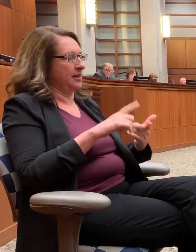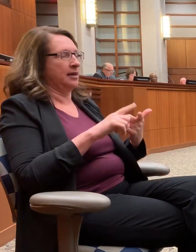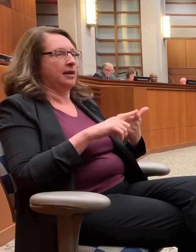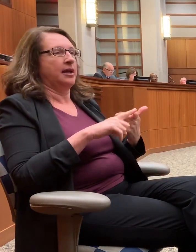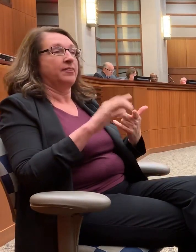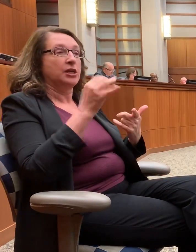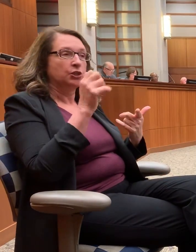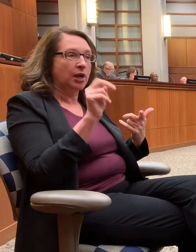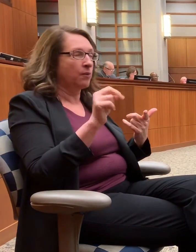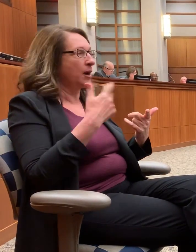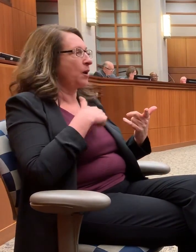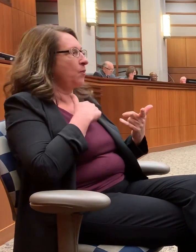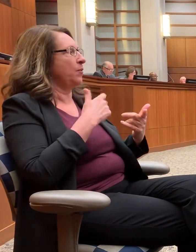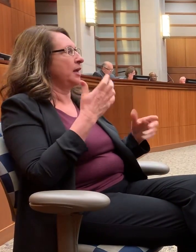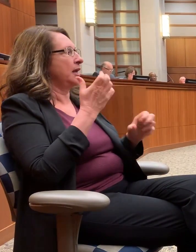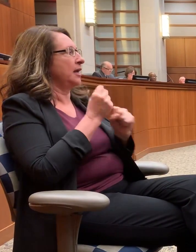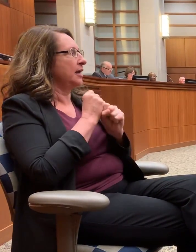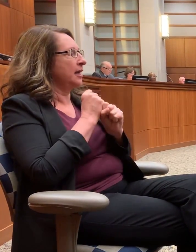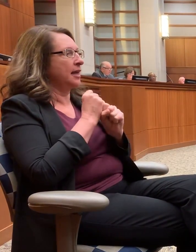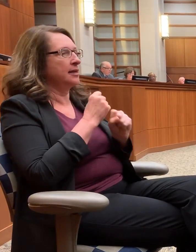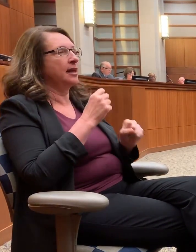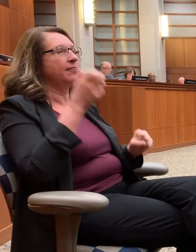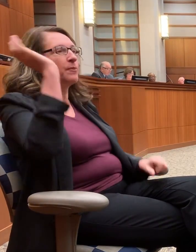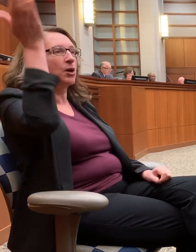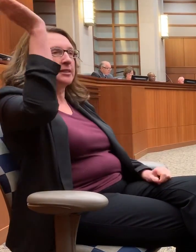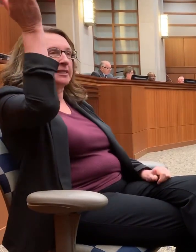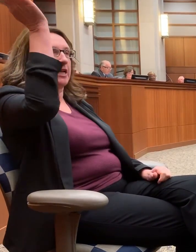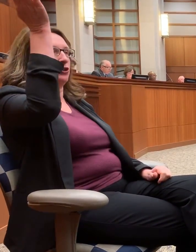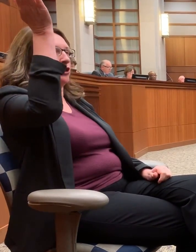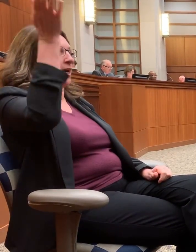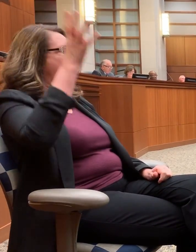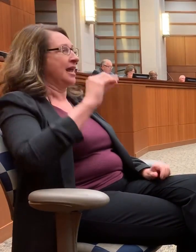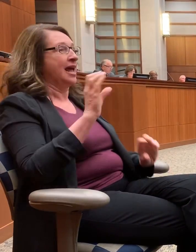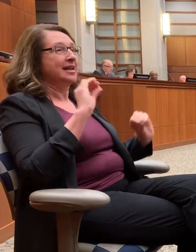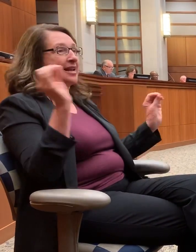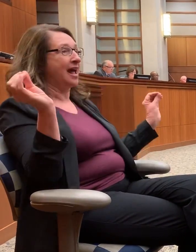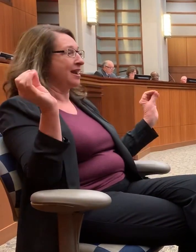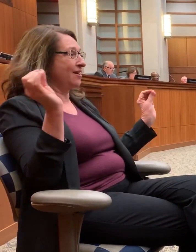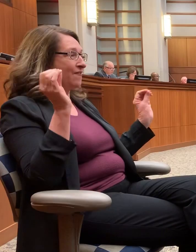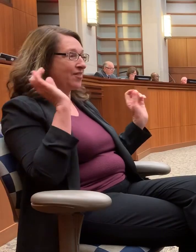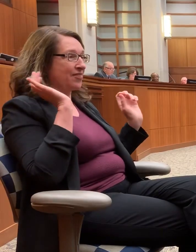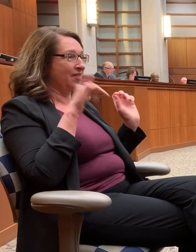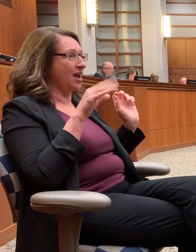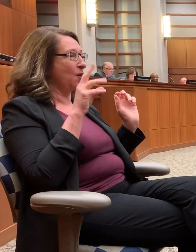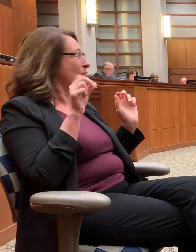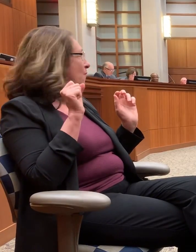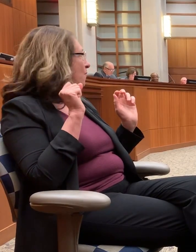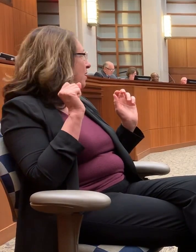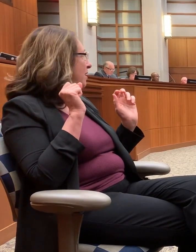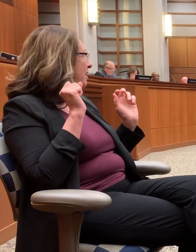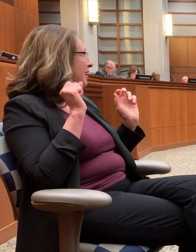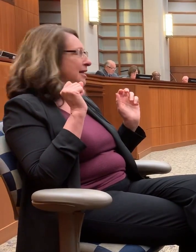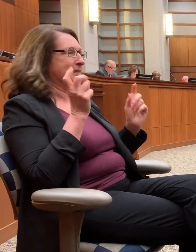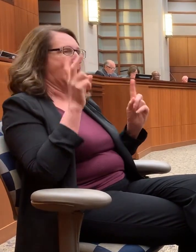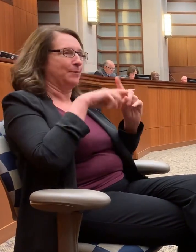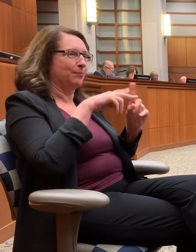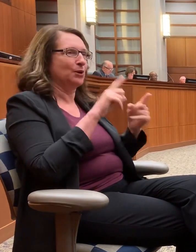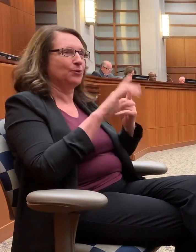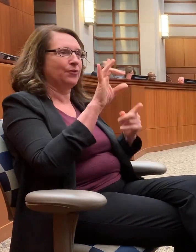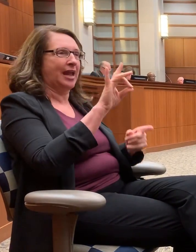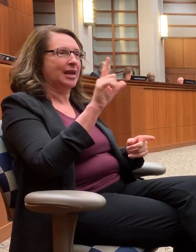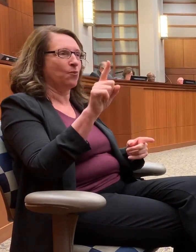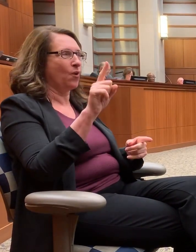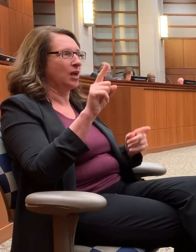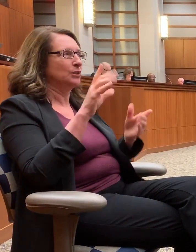to January, and we get the presentation. And not any of that was applicable to the 81